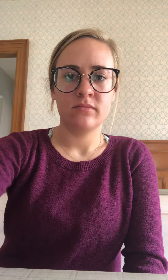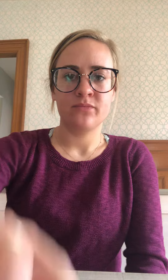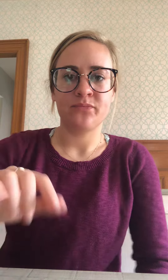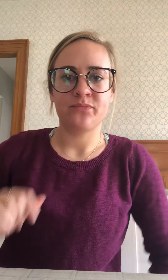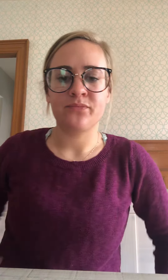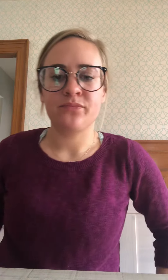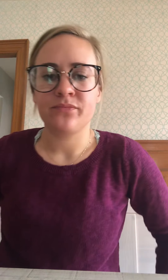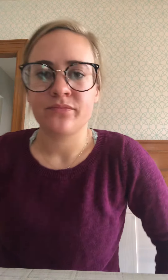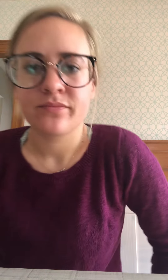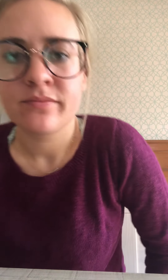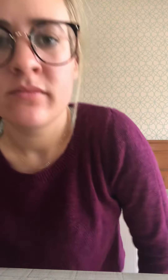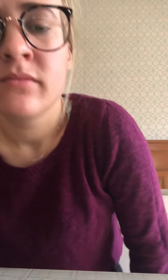these children to breathe.